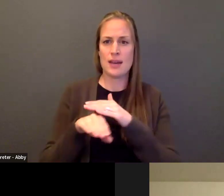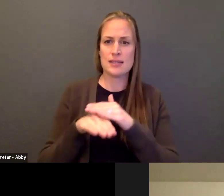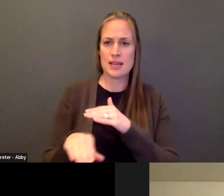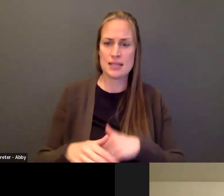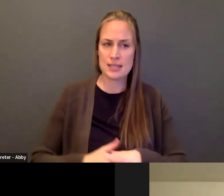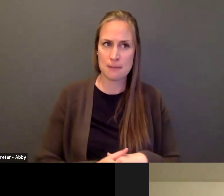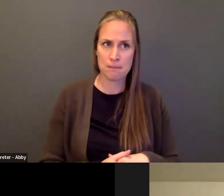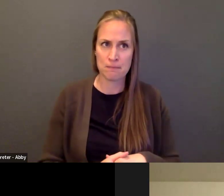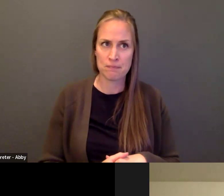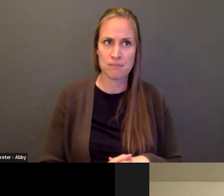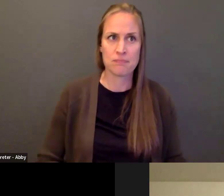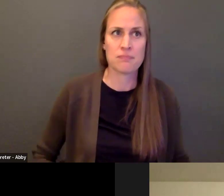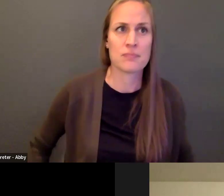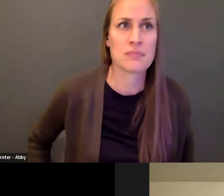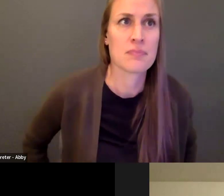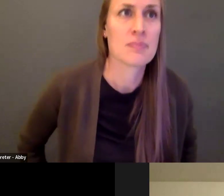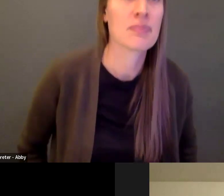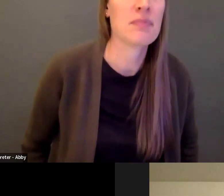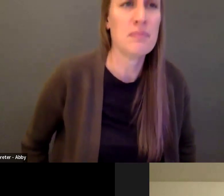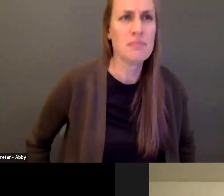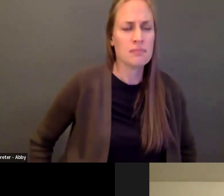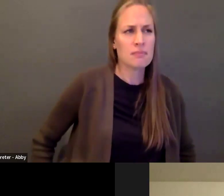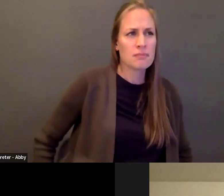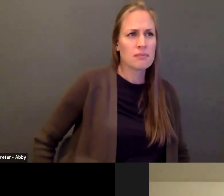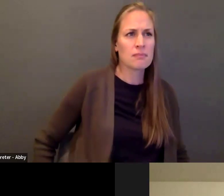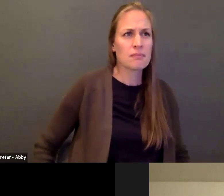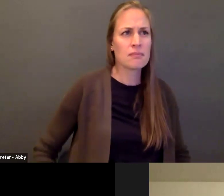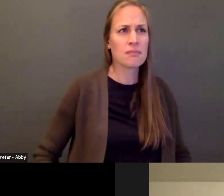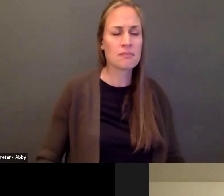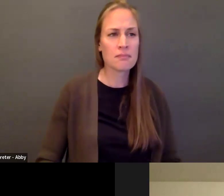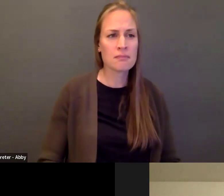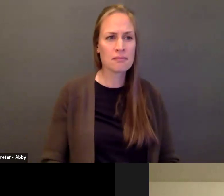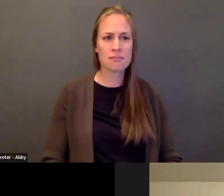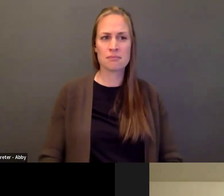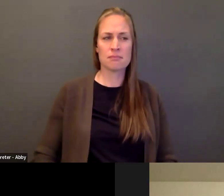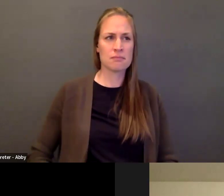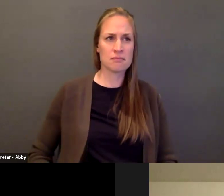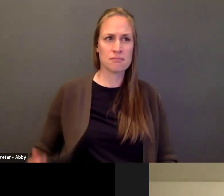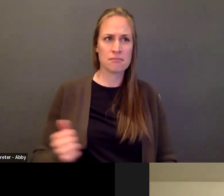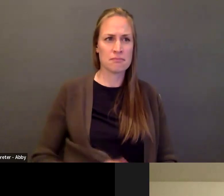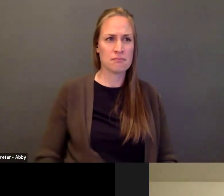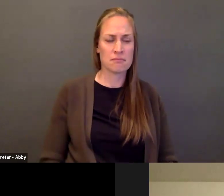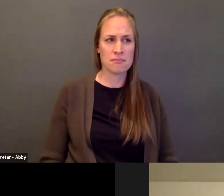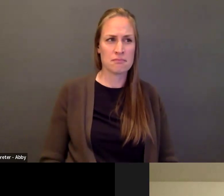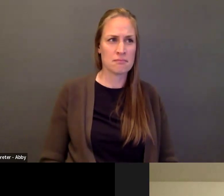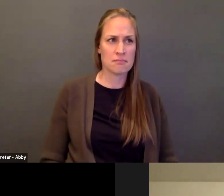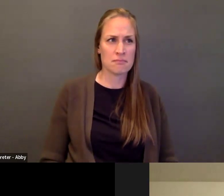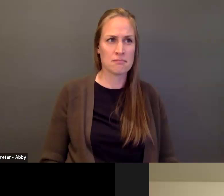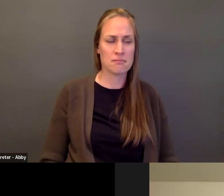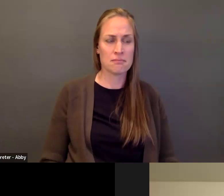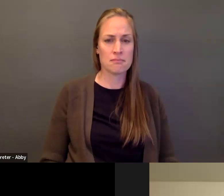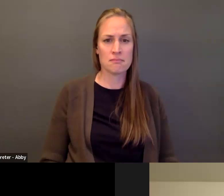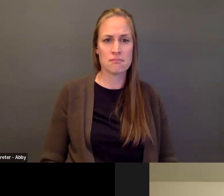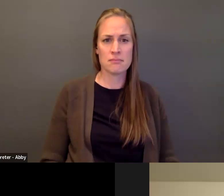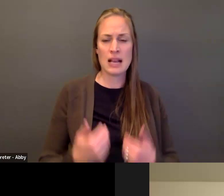Thanks, Claudia. And for folks on Zoom, that was Claudia Dealer with CMAR. Take it to Alicia, and then I'll read a couple comments on